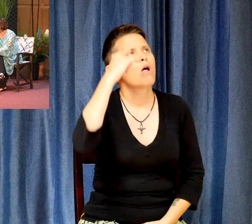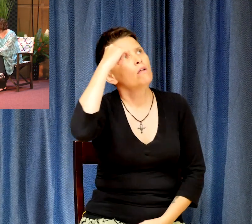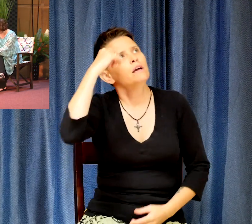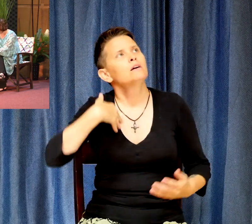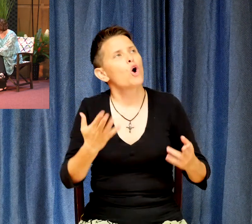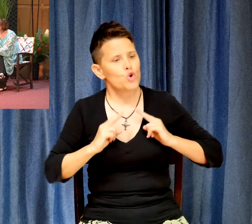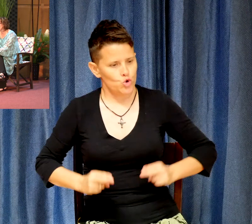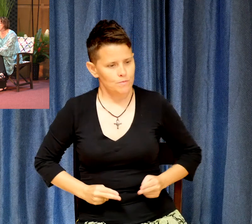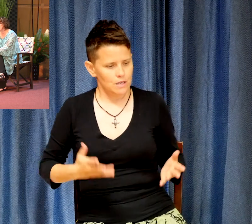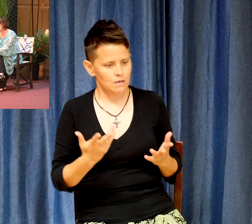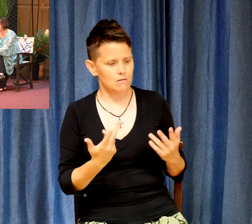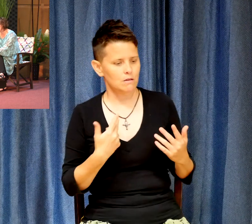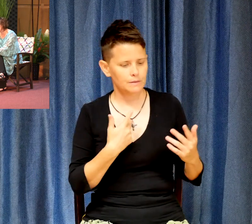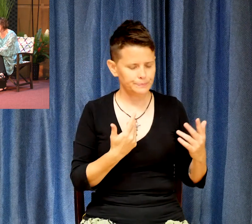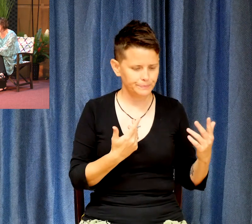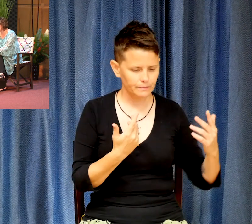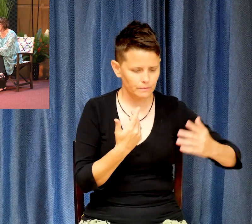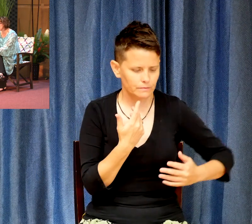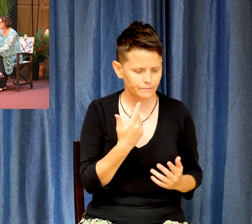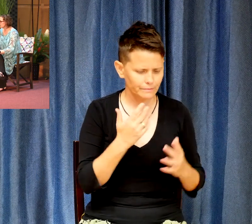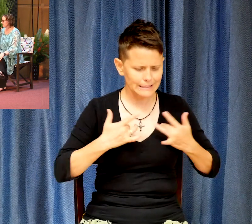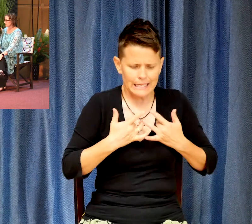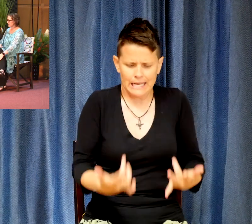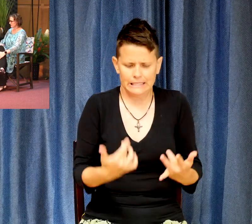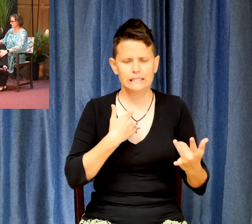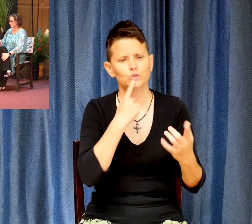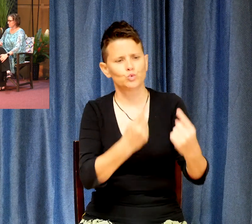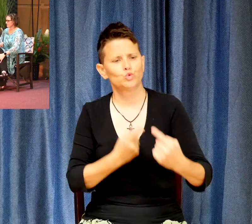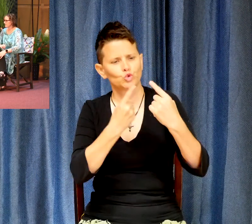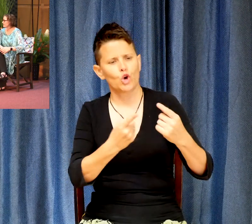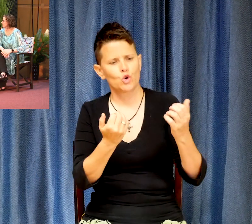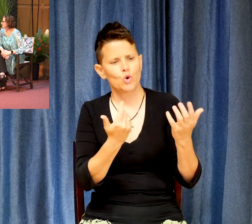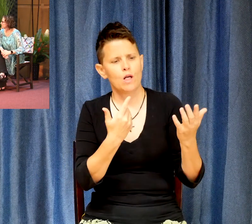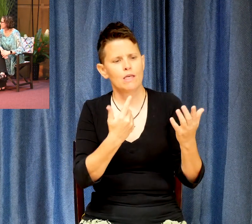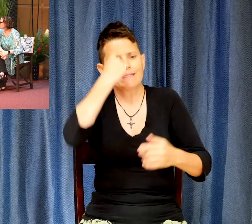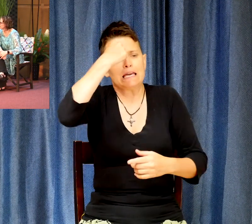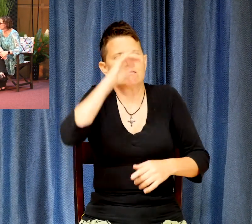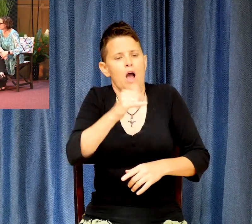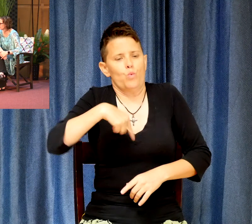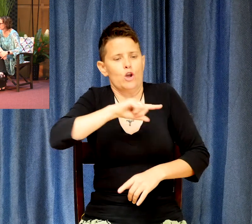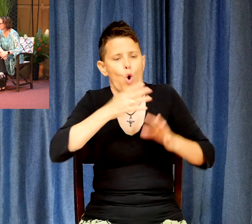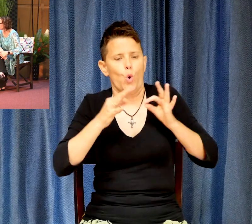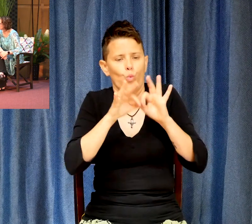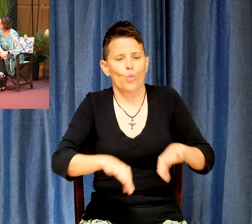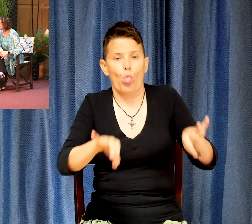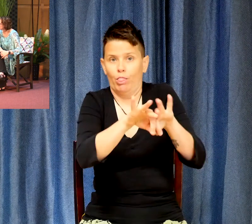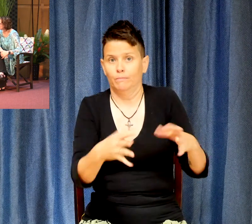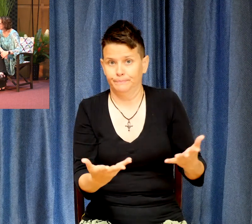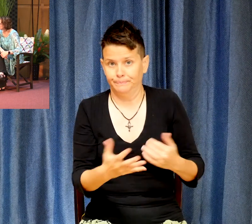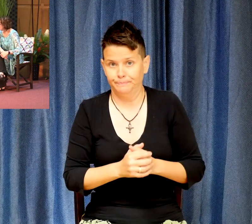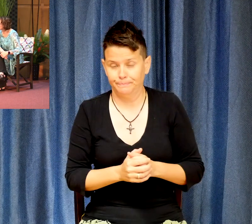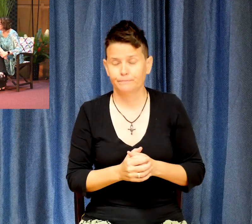with unworthiness. Yeah. And at the core of it, it's this idea that I think so many of us are born into, that we must